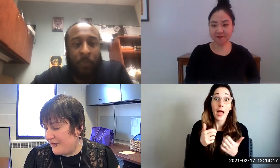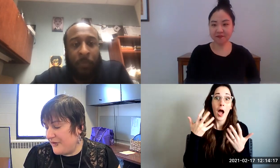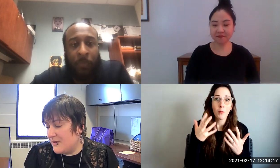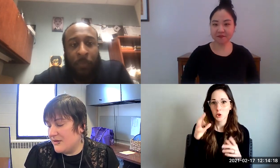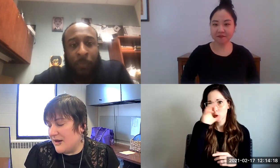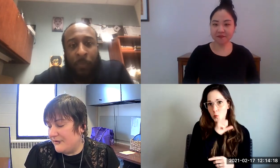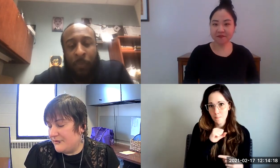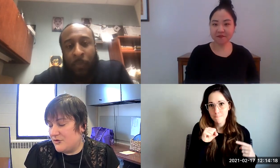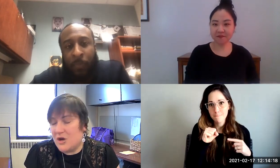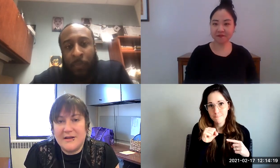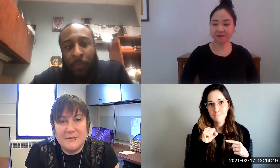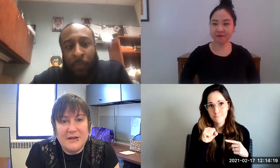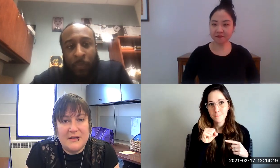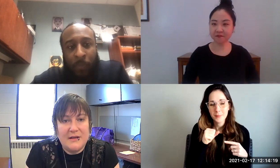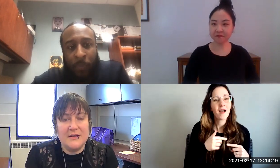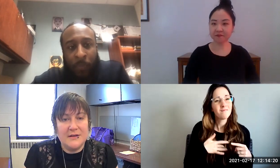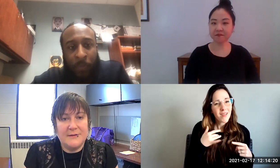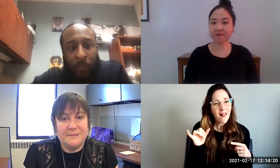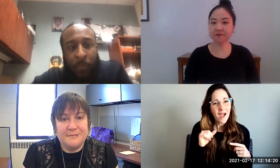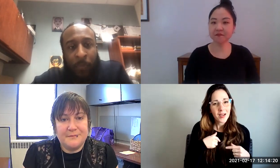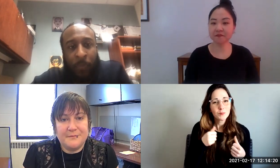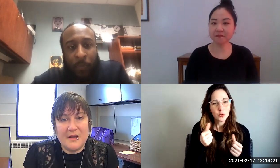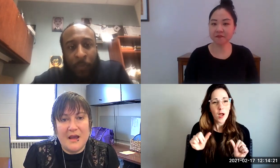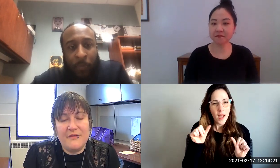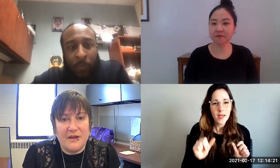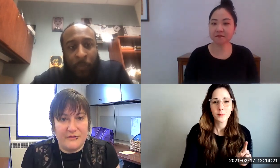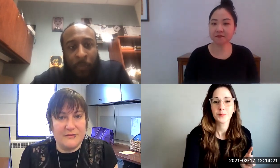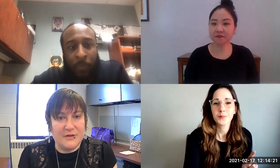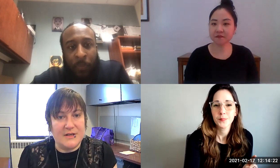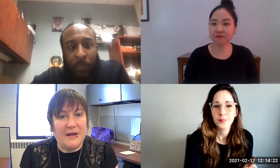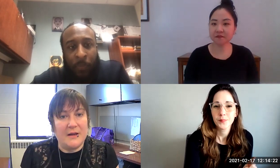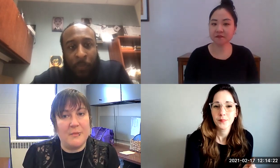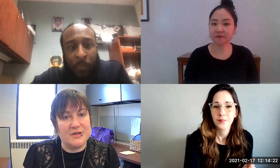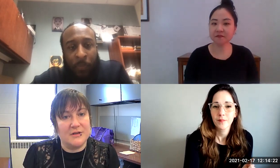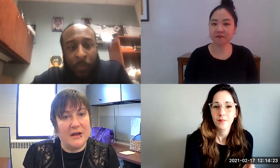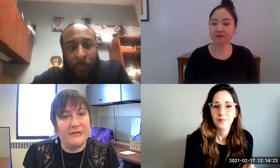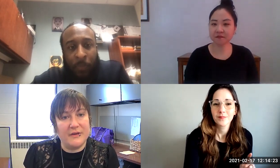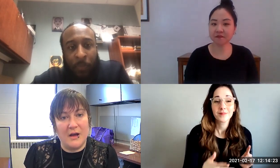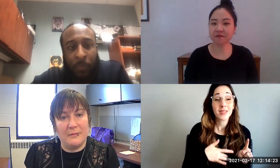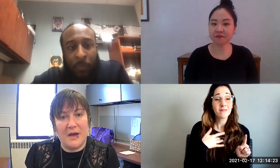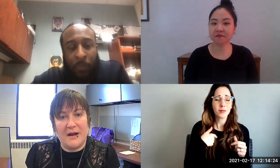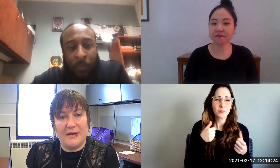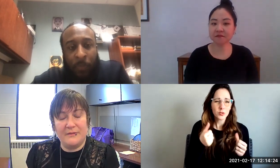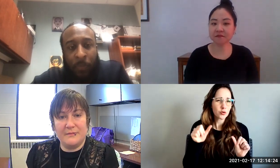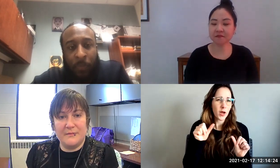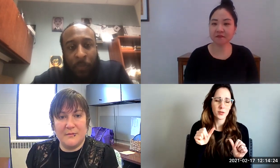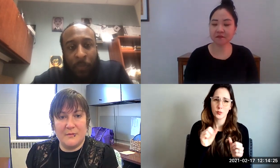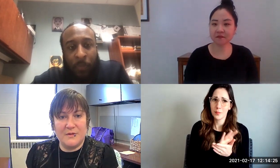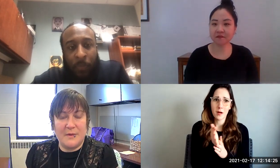So I feel that I've tried to be an advocate for diversity in my personal life. And